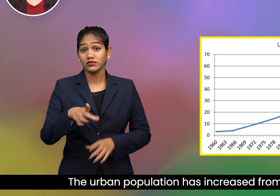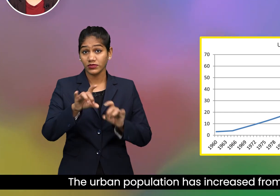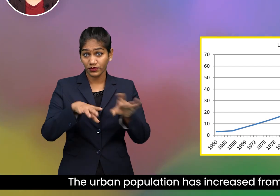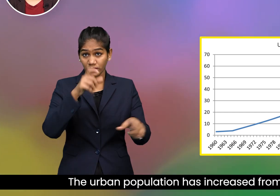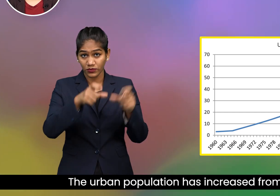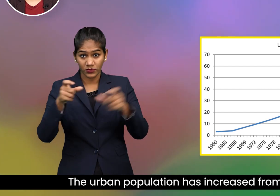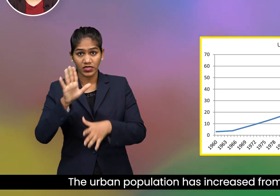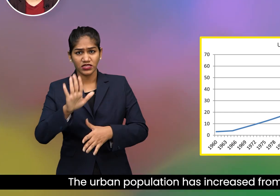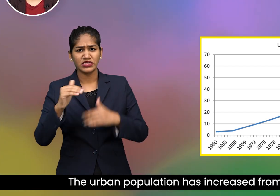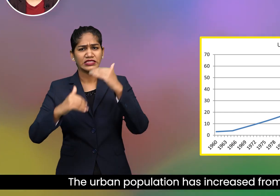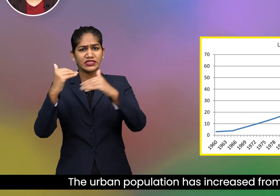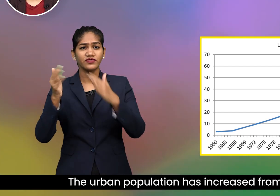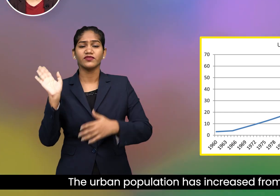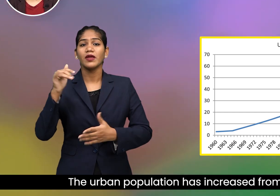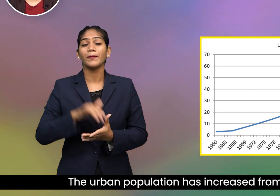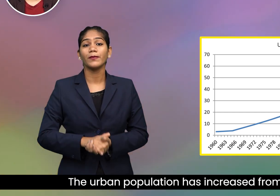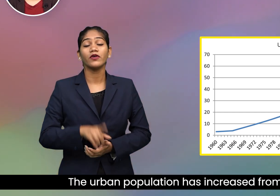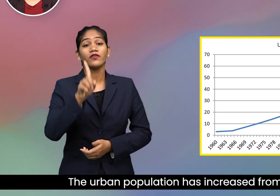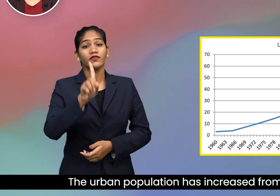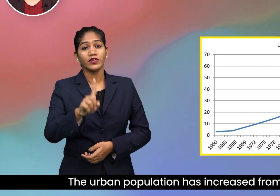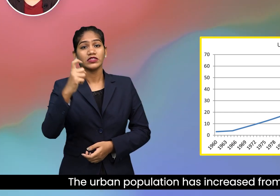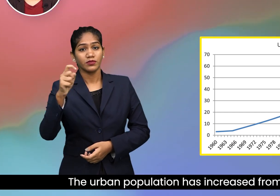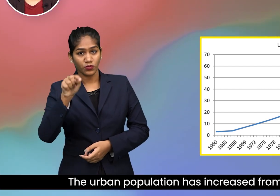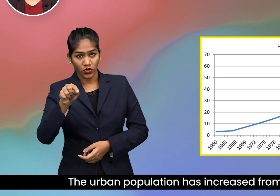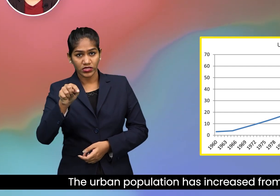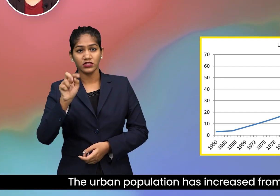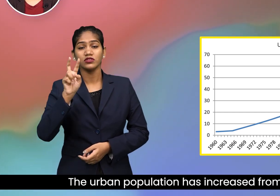The urban population has increased from